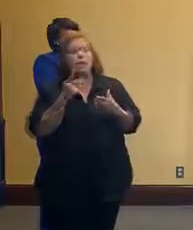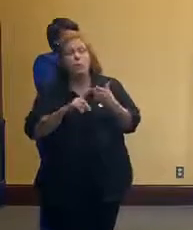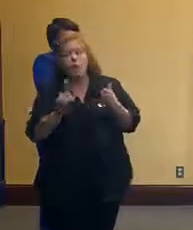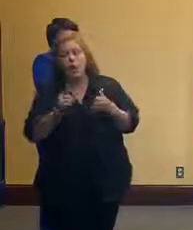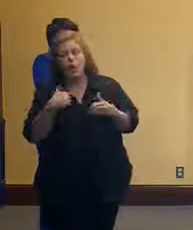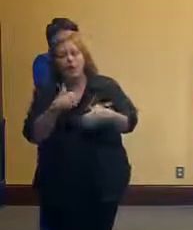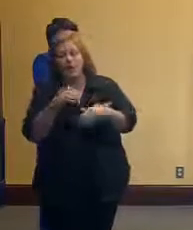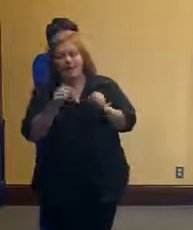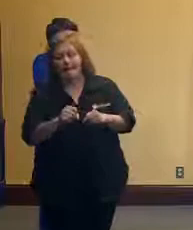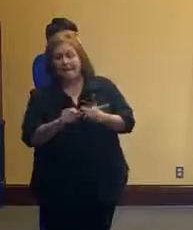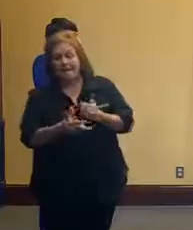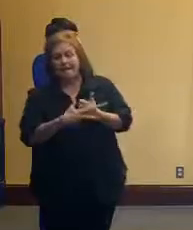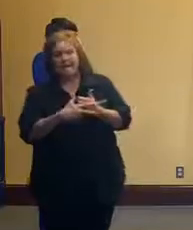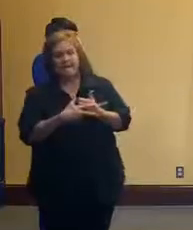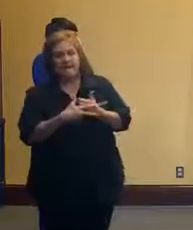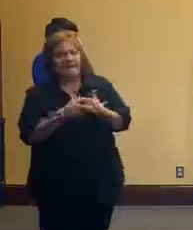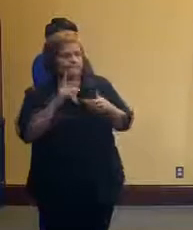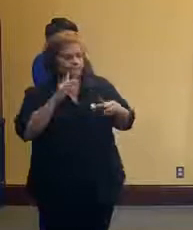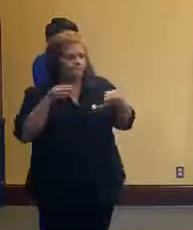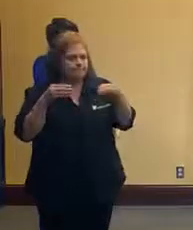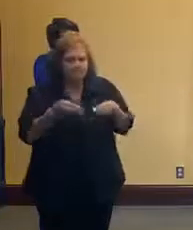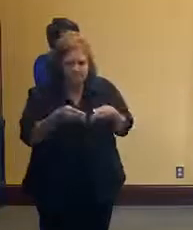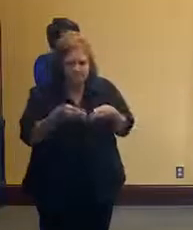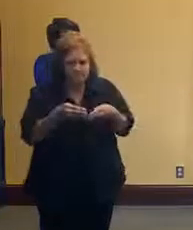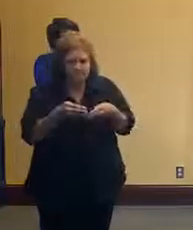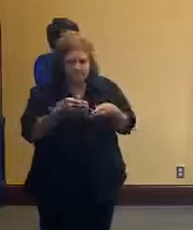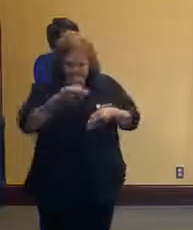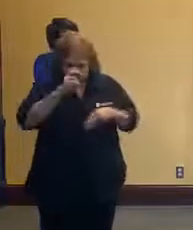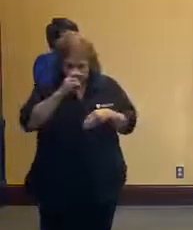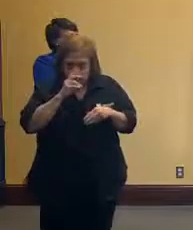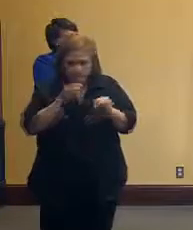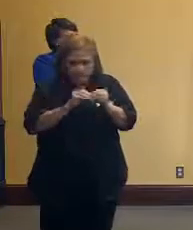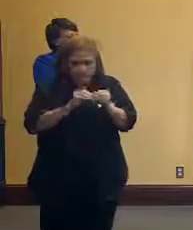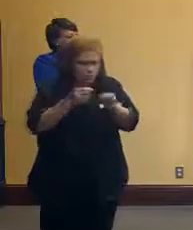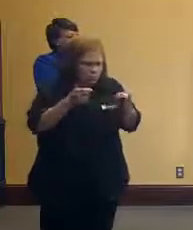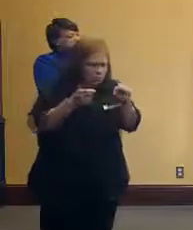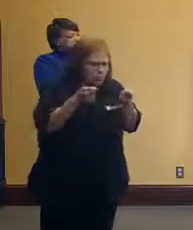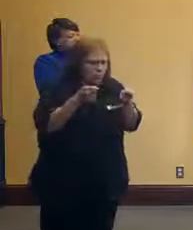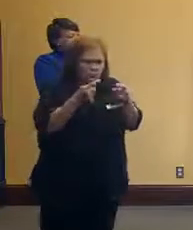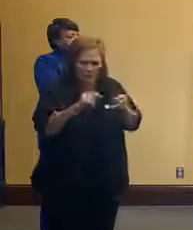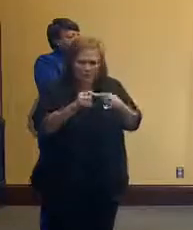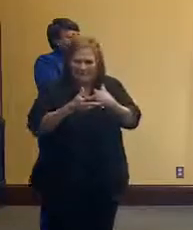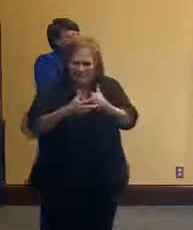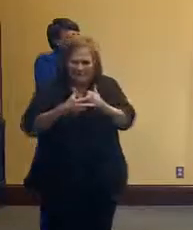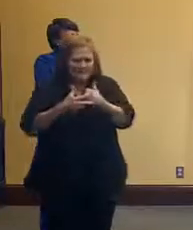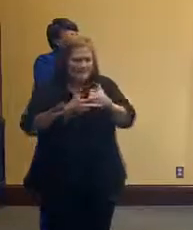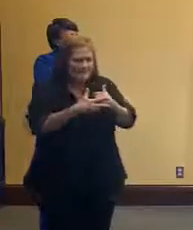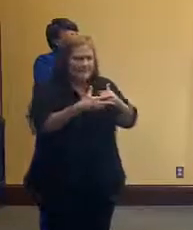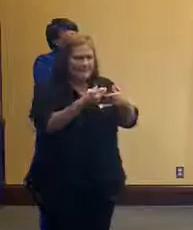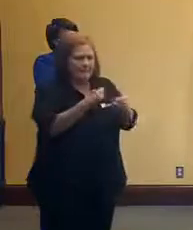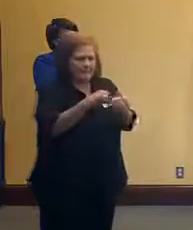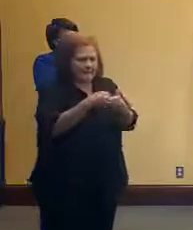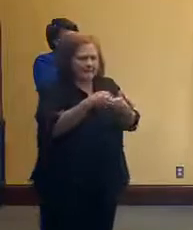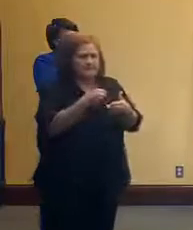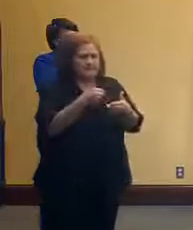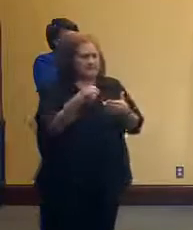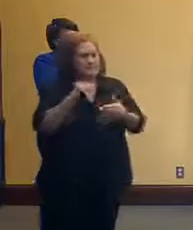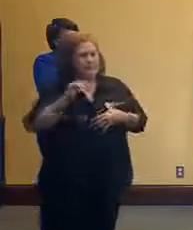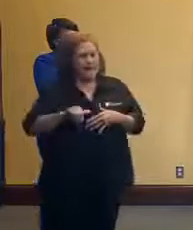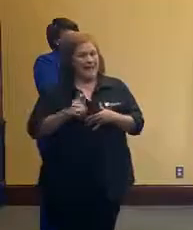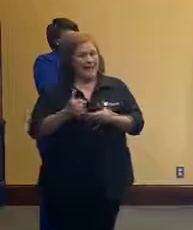driver. Being able to hone in and rein in just stricter controls and permission granted for overtime